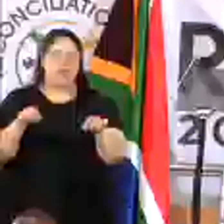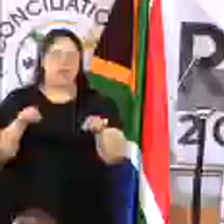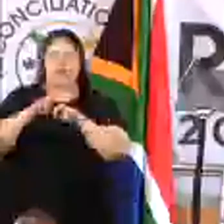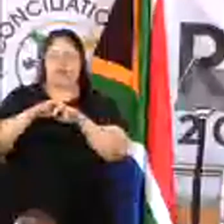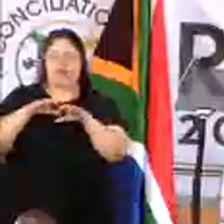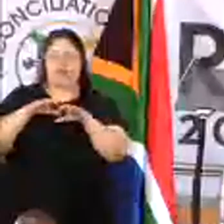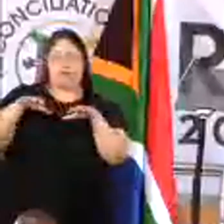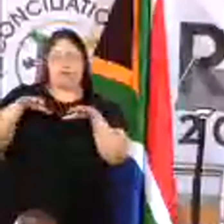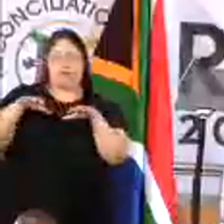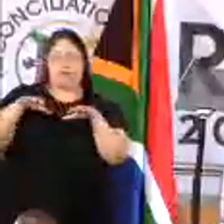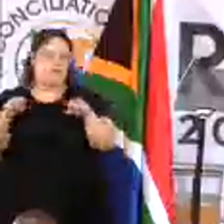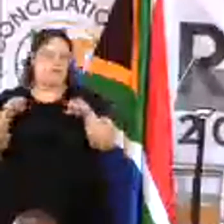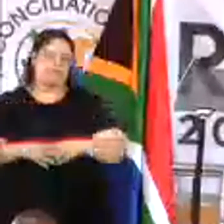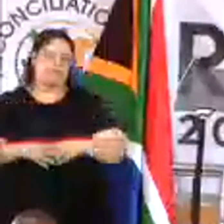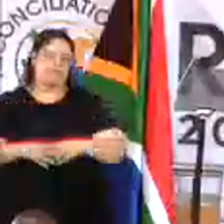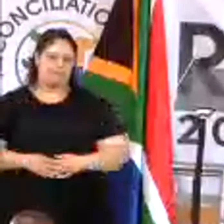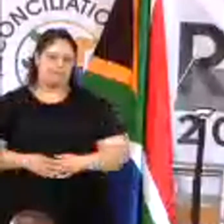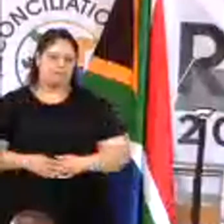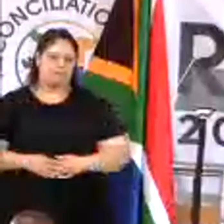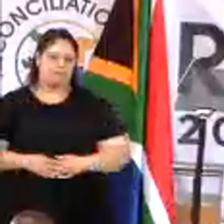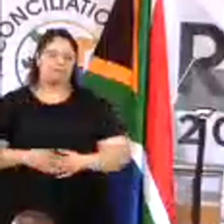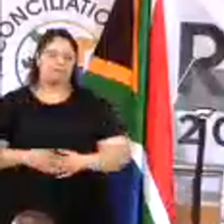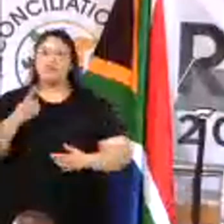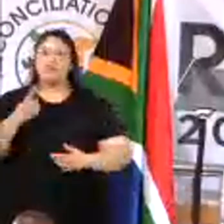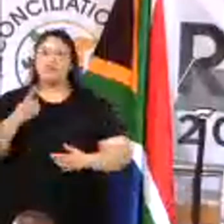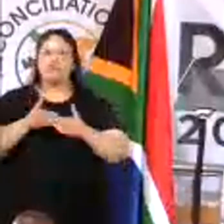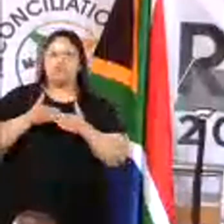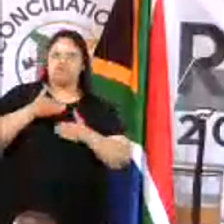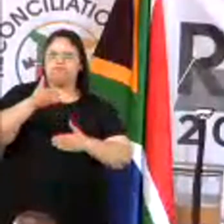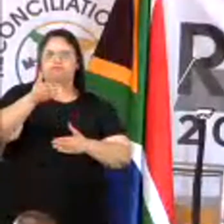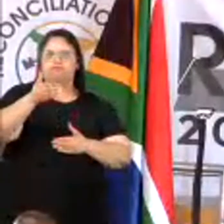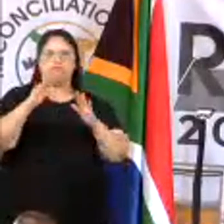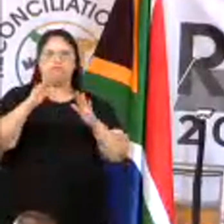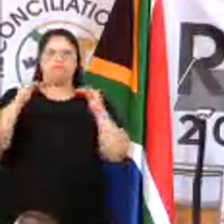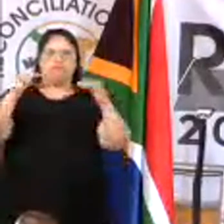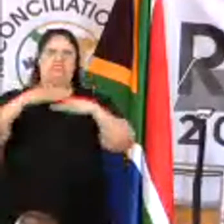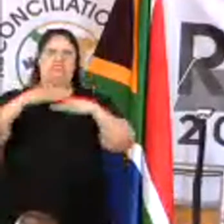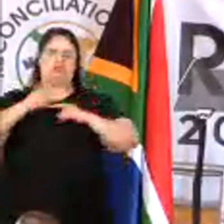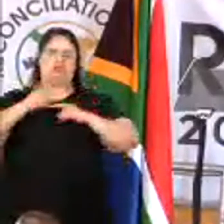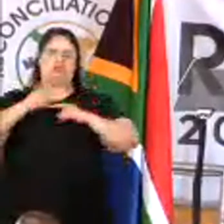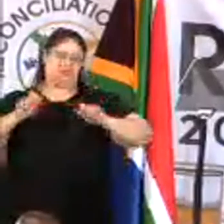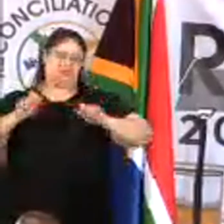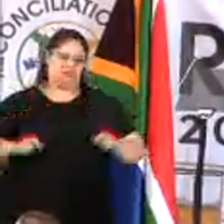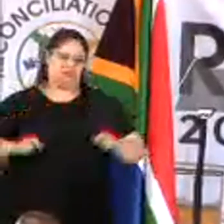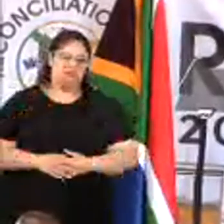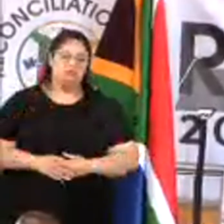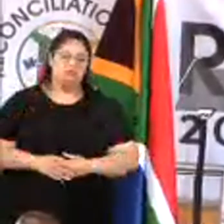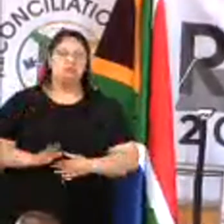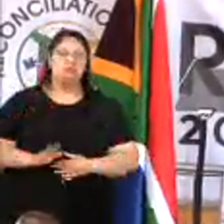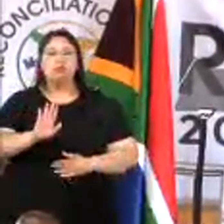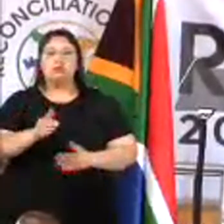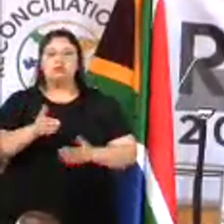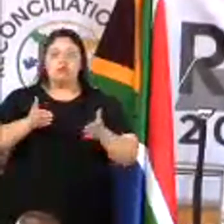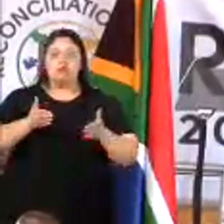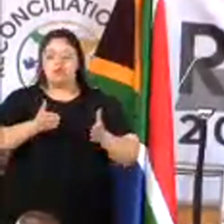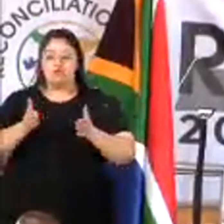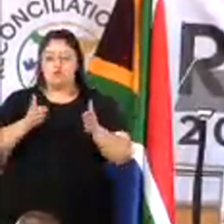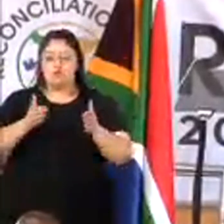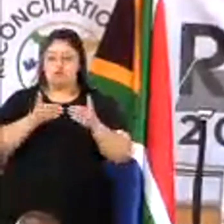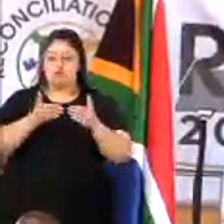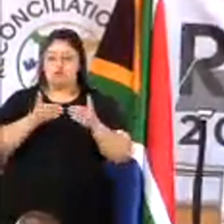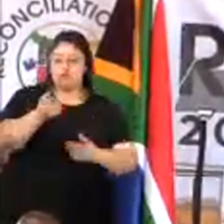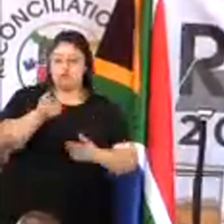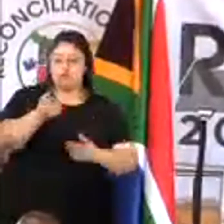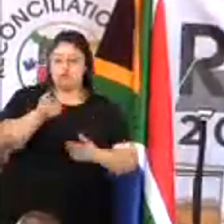taken forward to advance the interests of people. Now, the road ahead will not be an easy